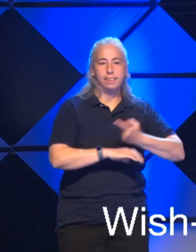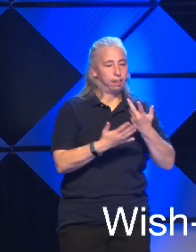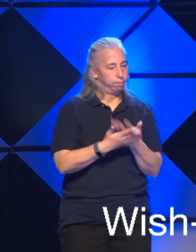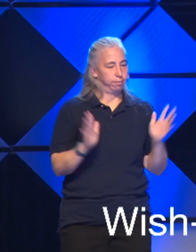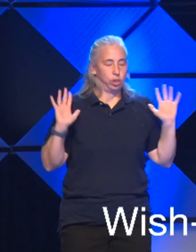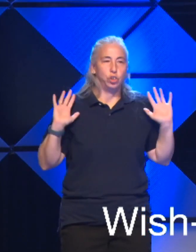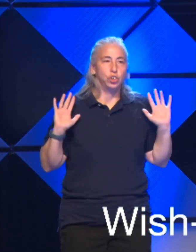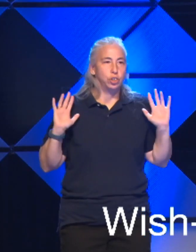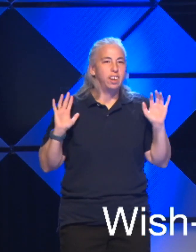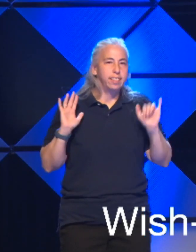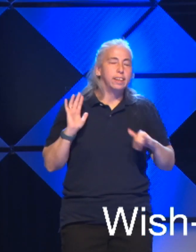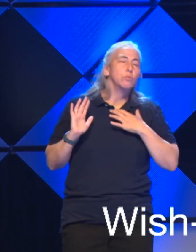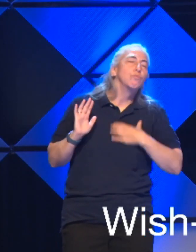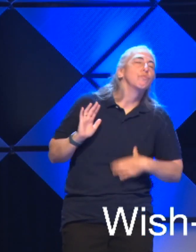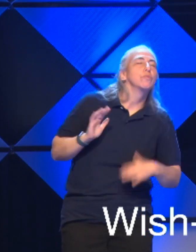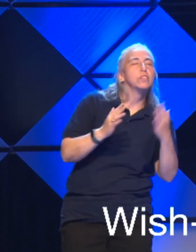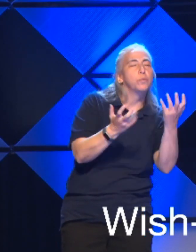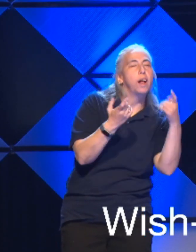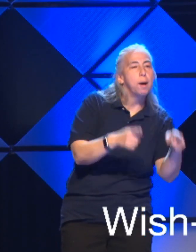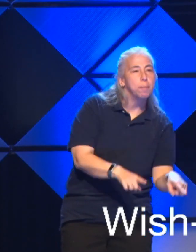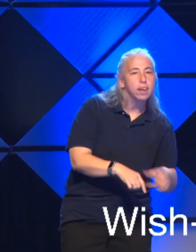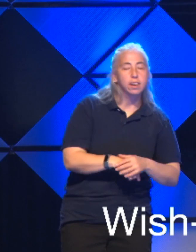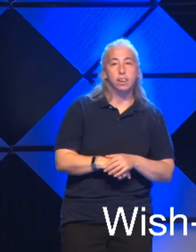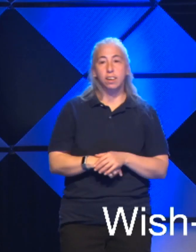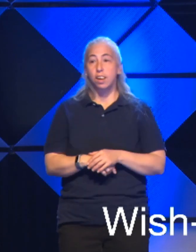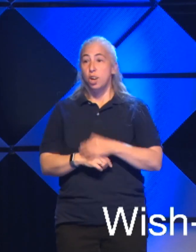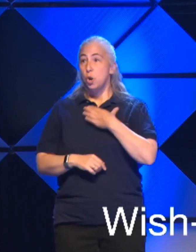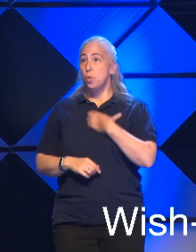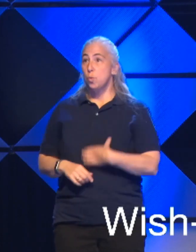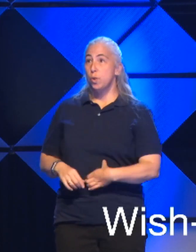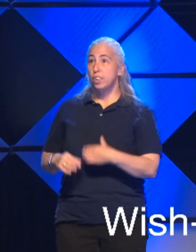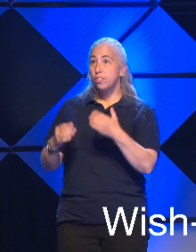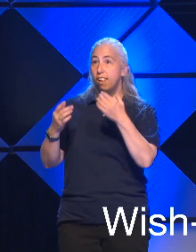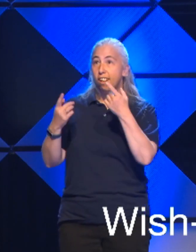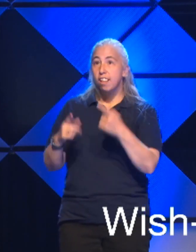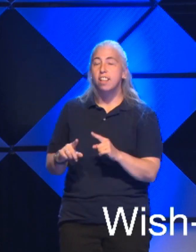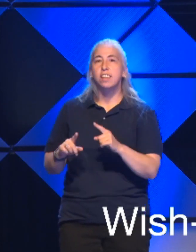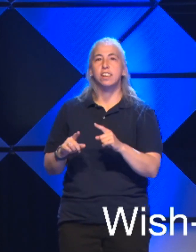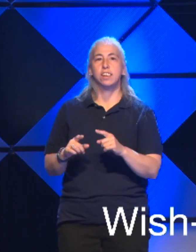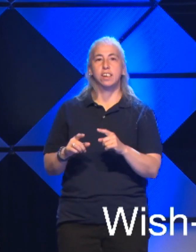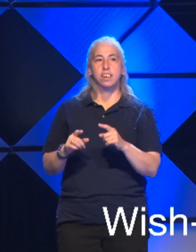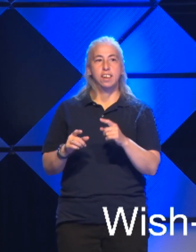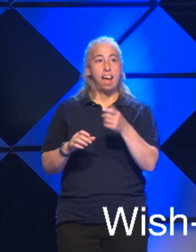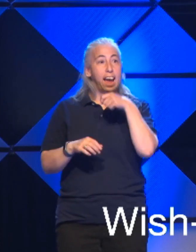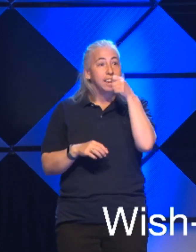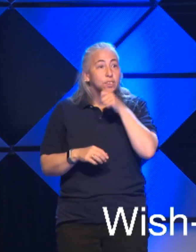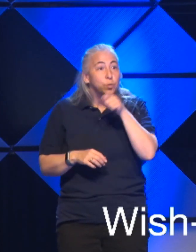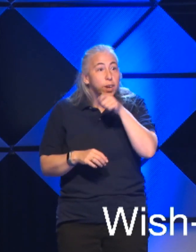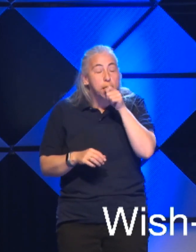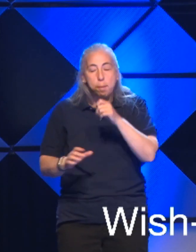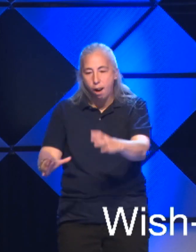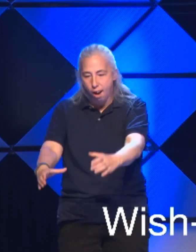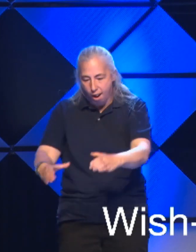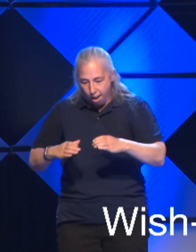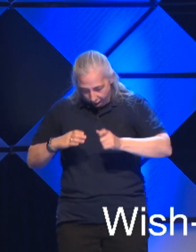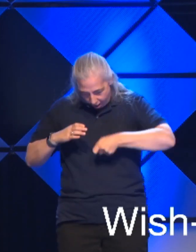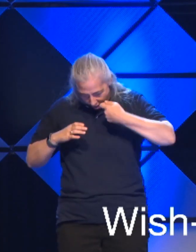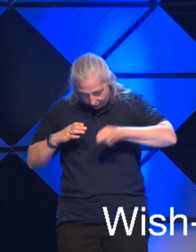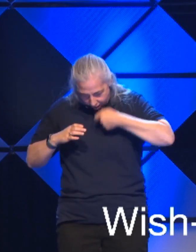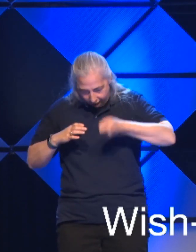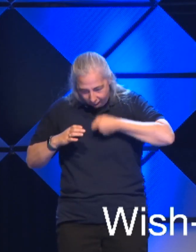Wishful thinking is like, eating 1 pound of ice cream in the evening with the hope that in the